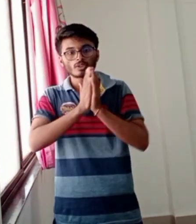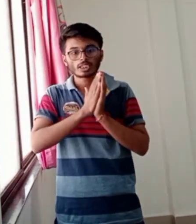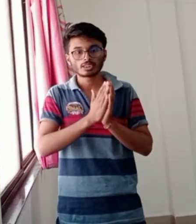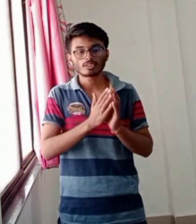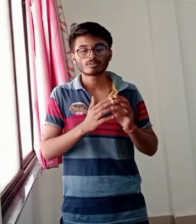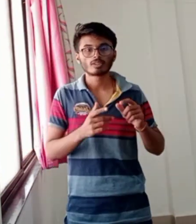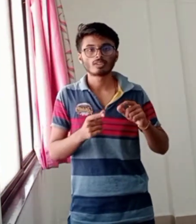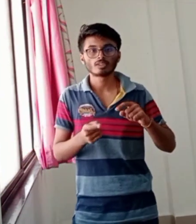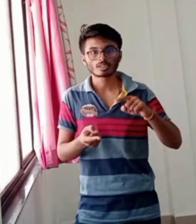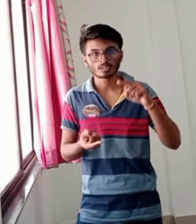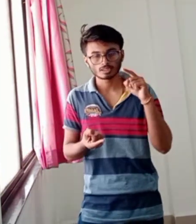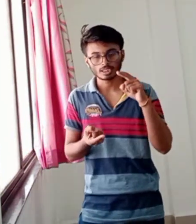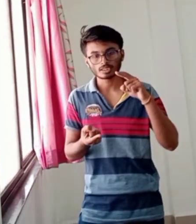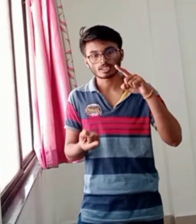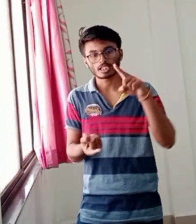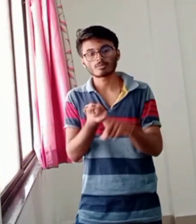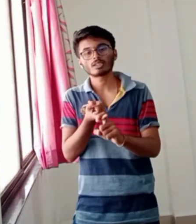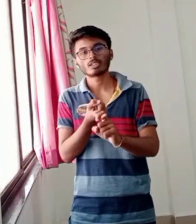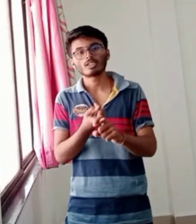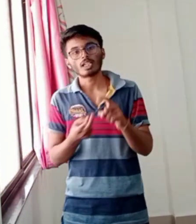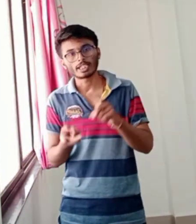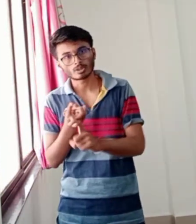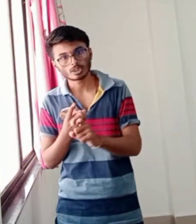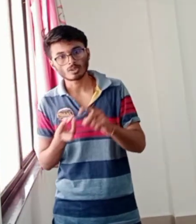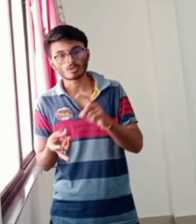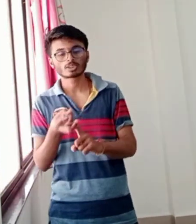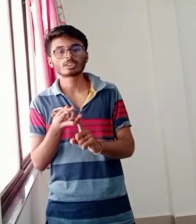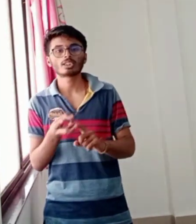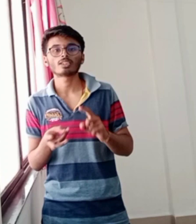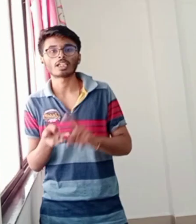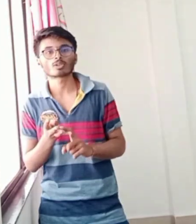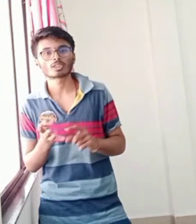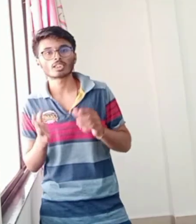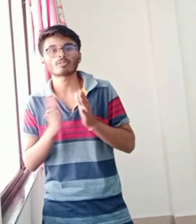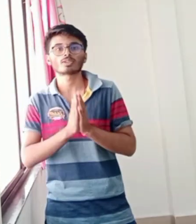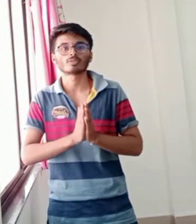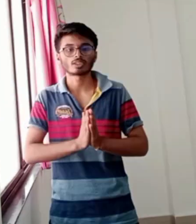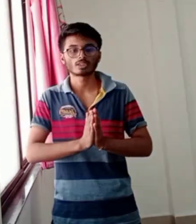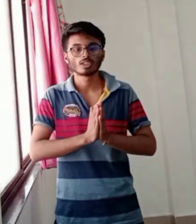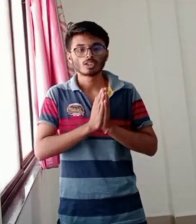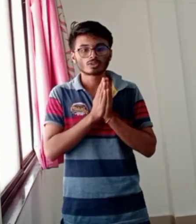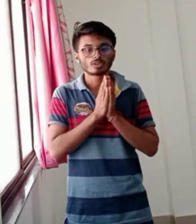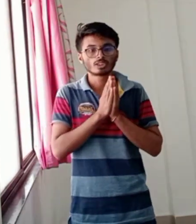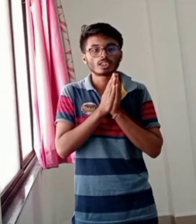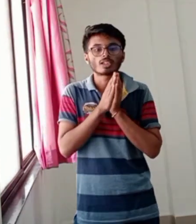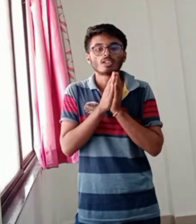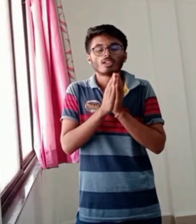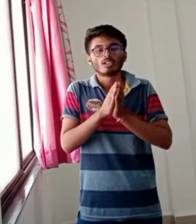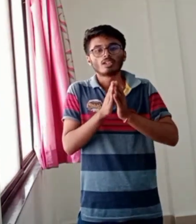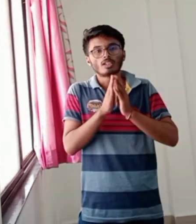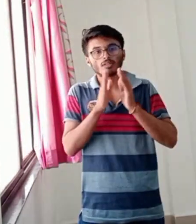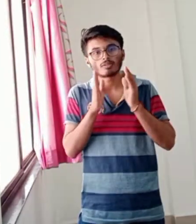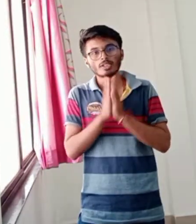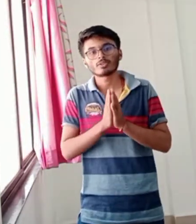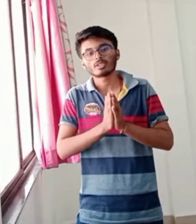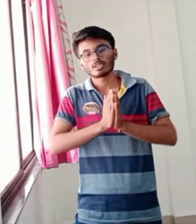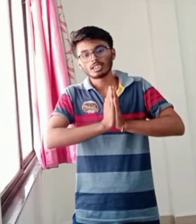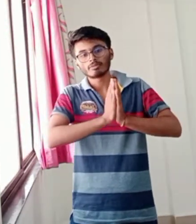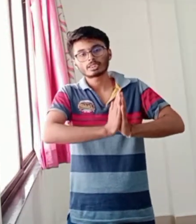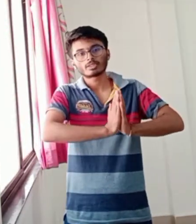acid like carbon, hydrogen, oxygen, nitrogen, and phosphorus. So these are five elements which